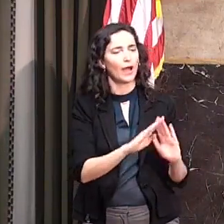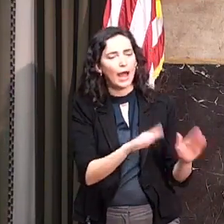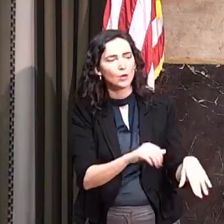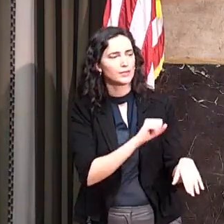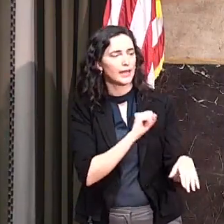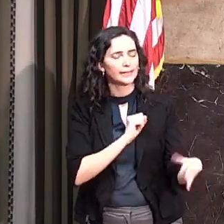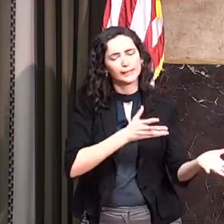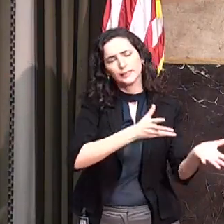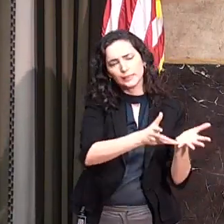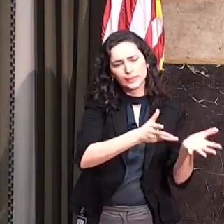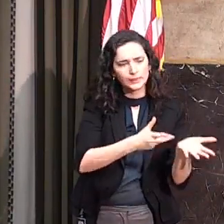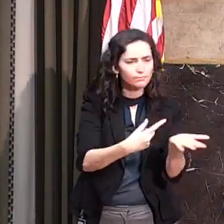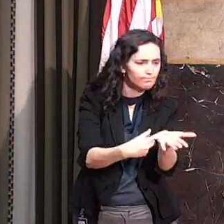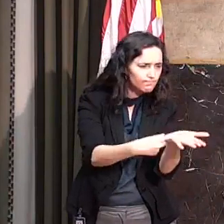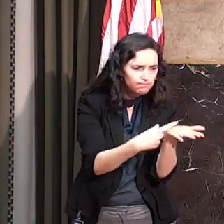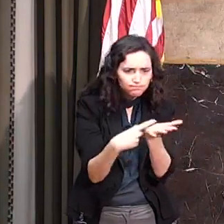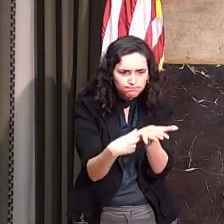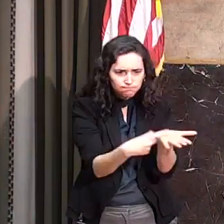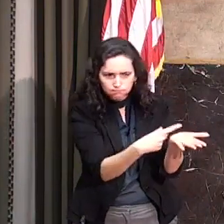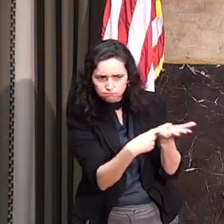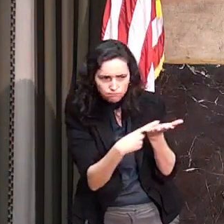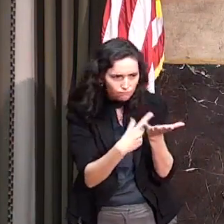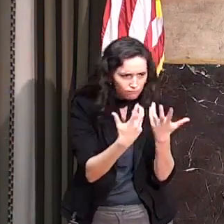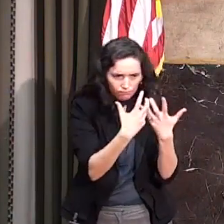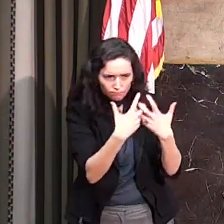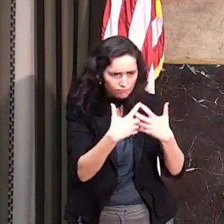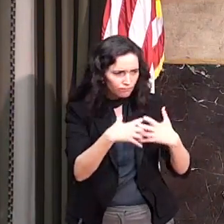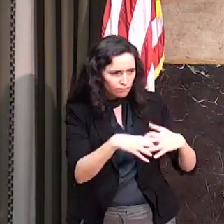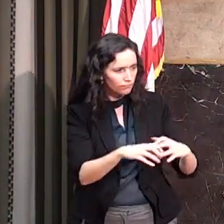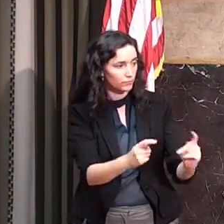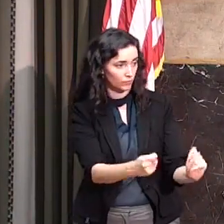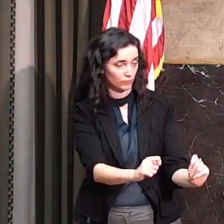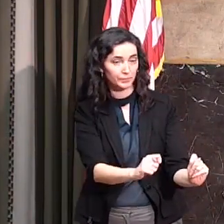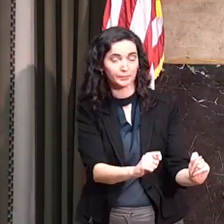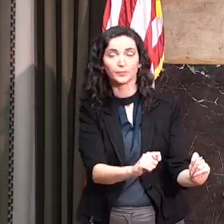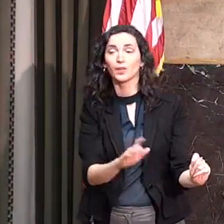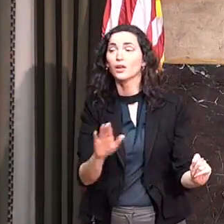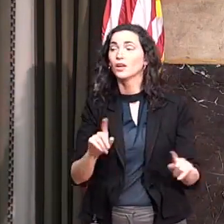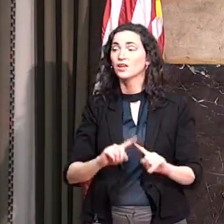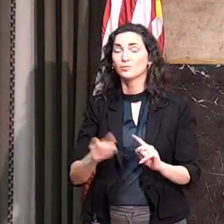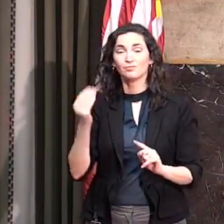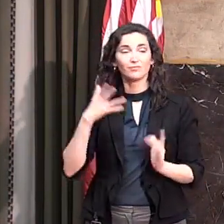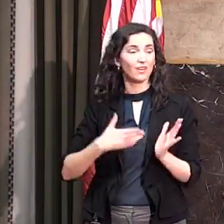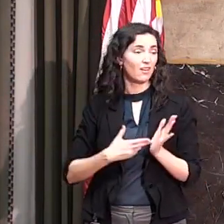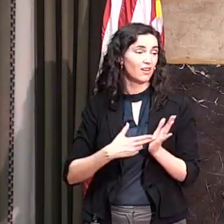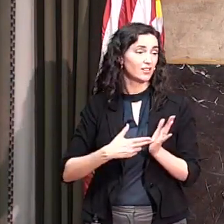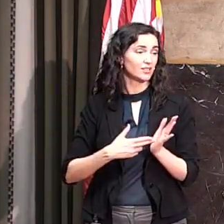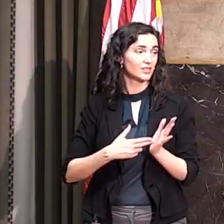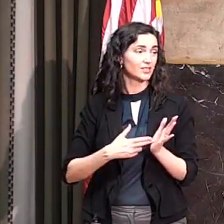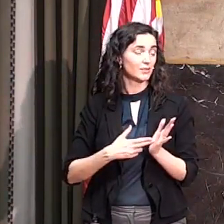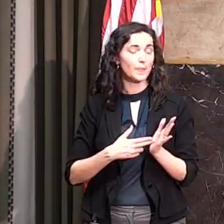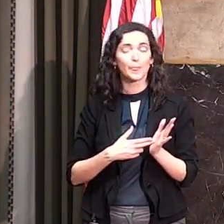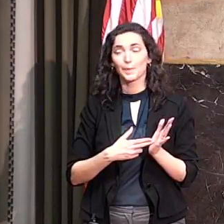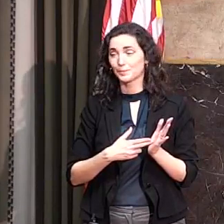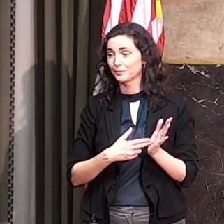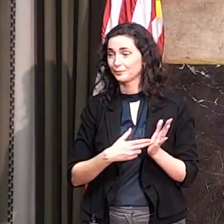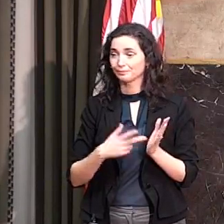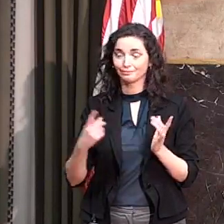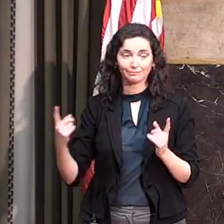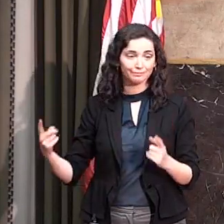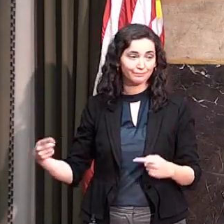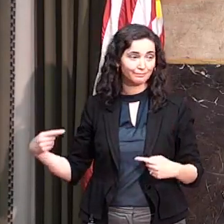see how that will work out. But quite frankly, it